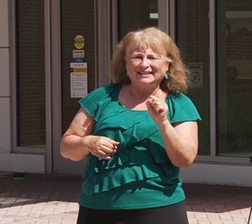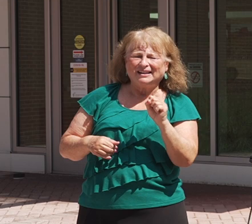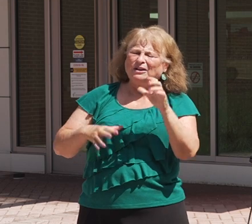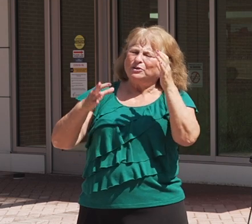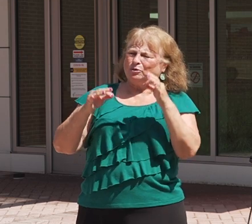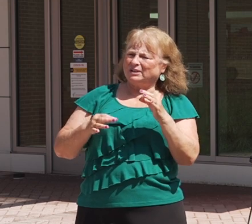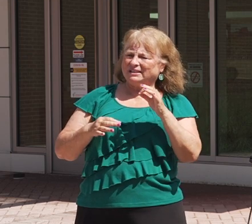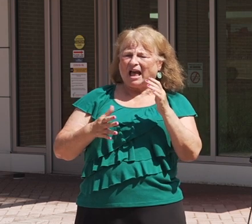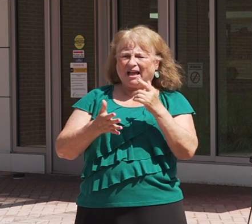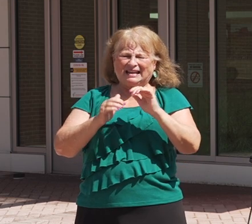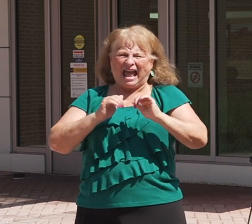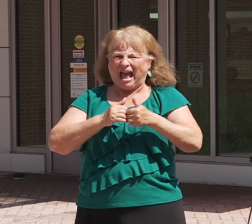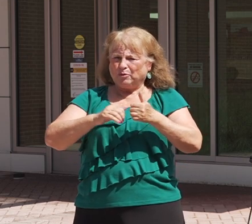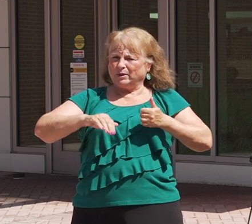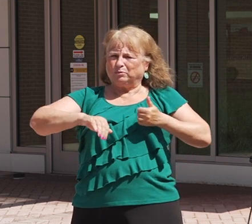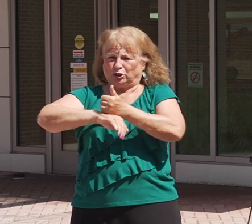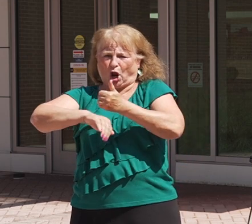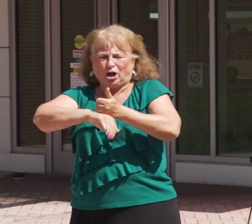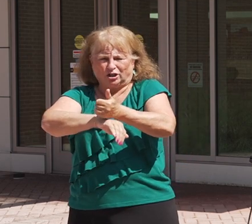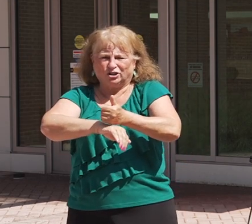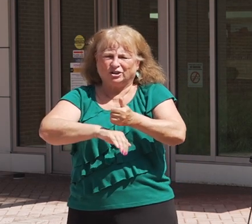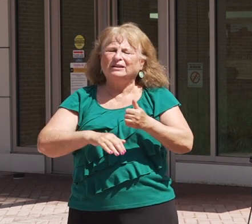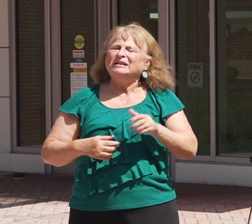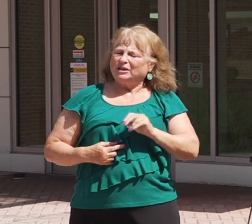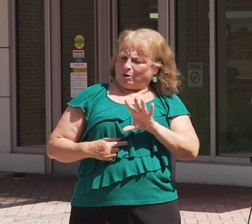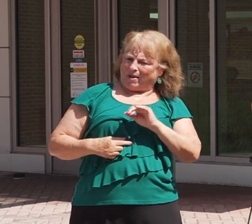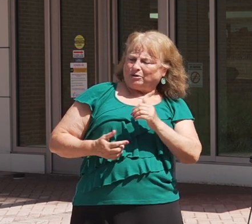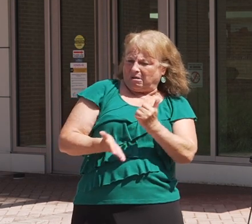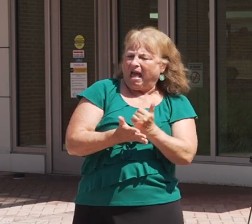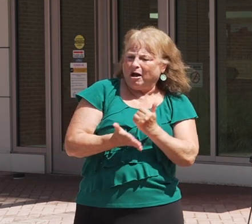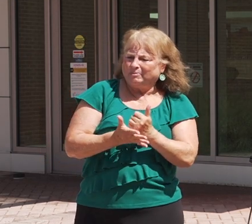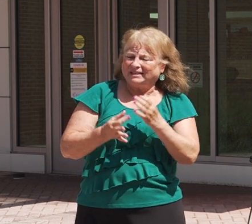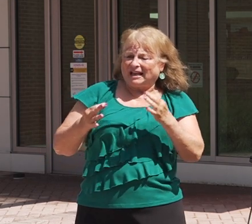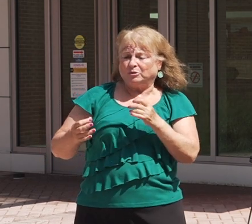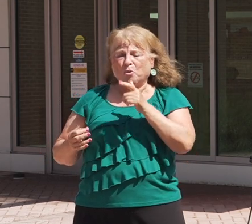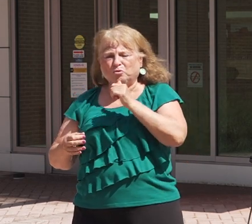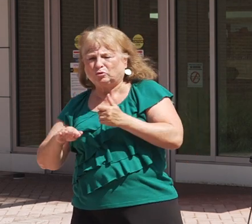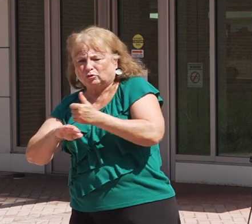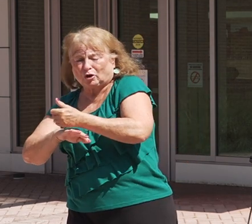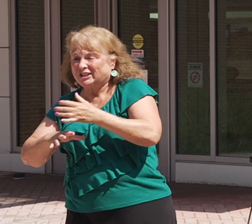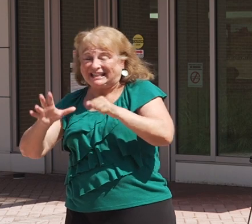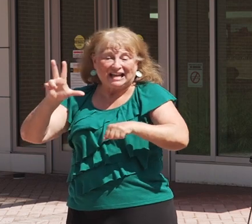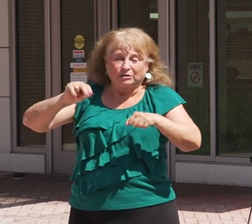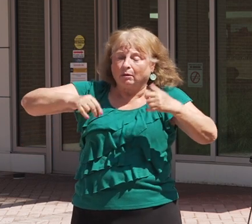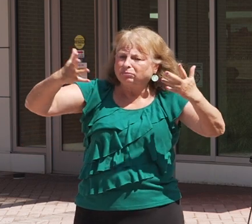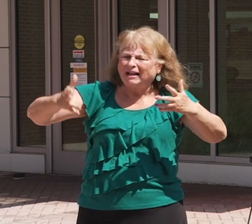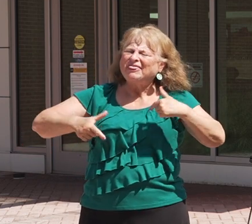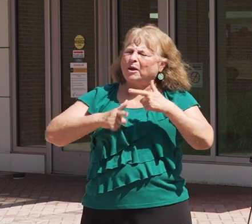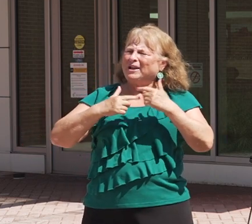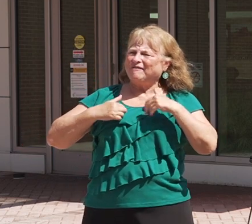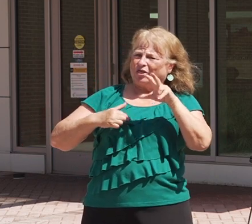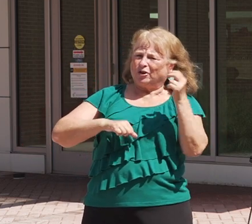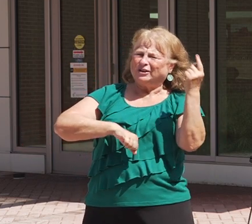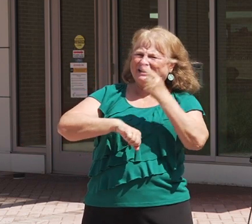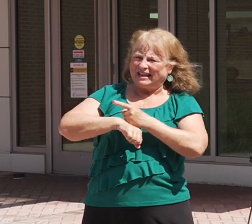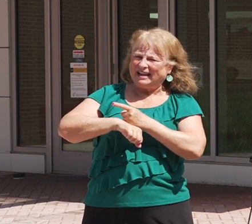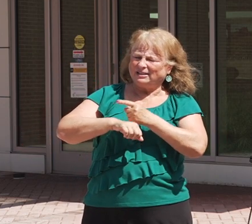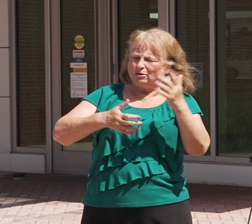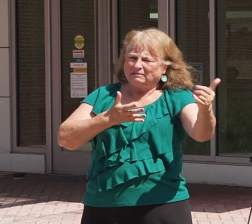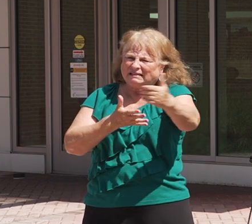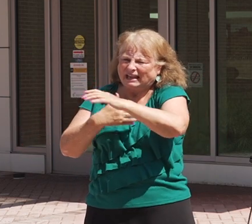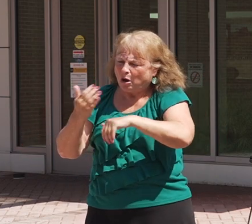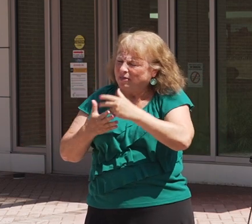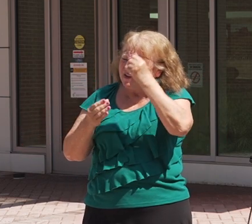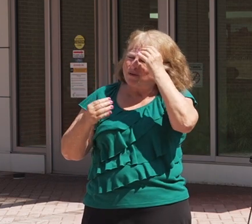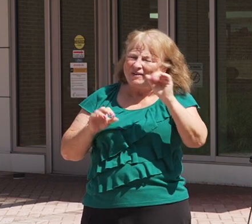decide what we're going to charge, which is obviously the body-worn camera will be helpful in deciding whether we charge or not. And then we have 30 days from the time the defendant is charged to get all that information